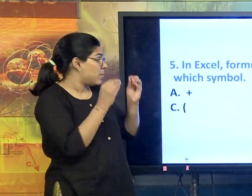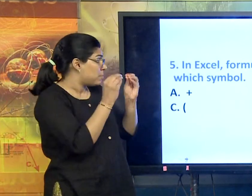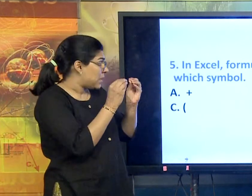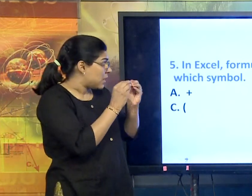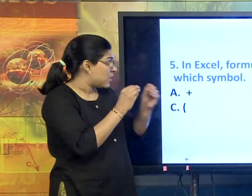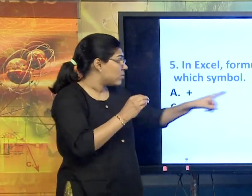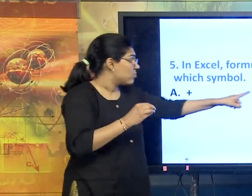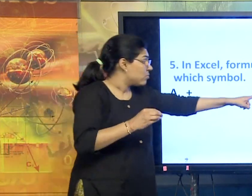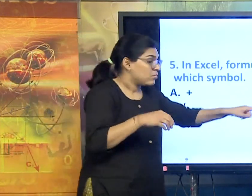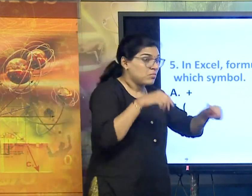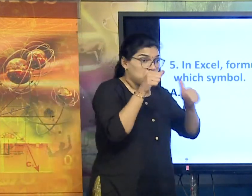I already told you